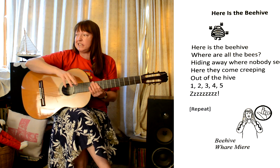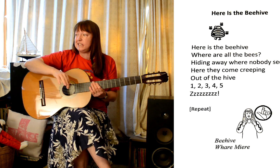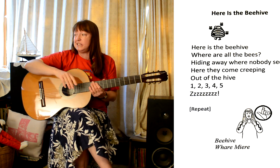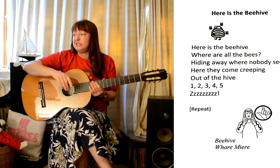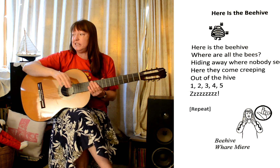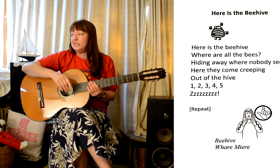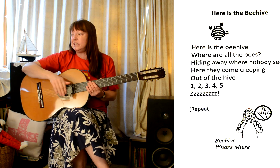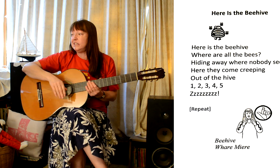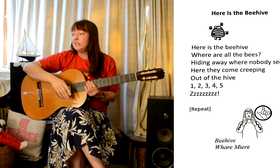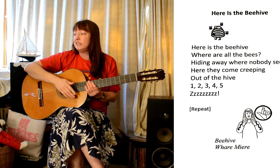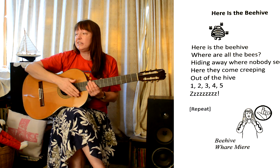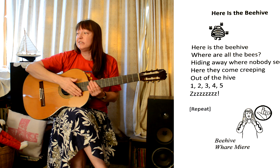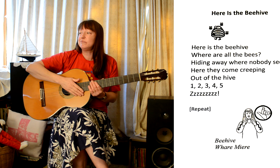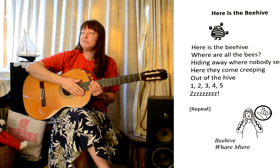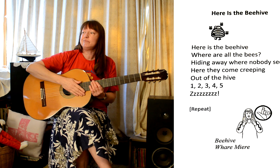Buzz!